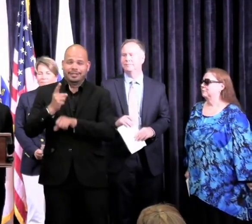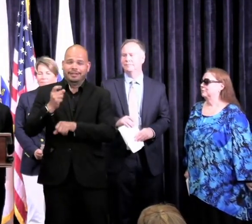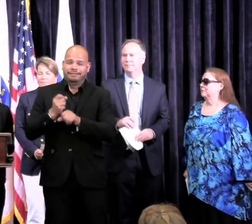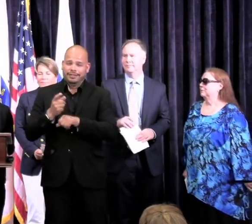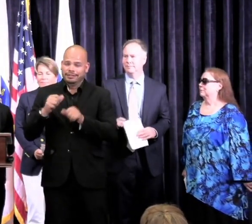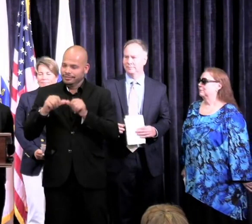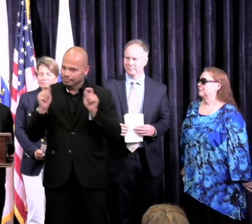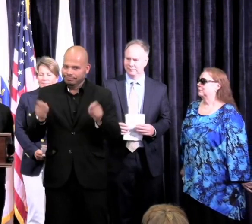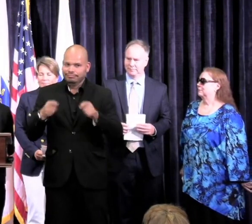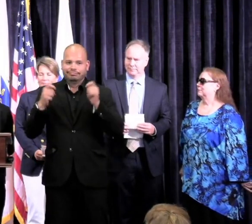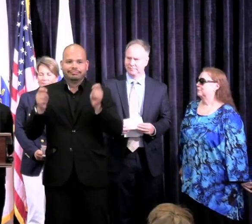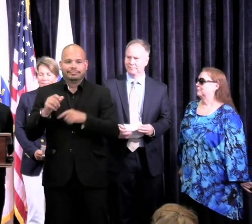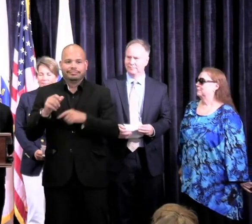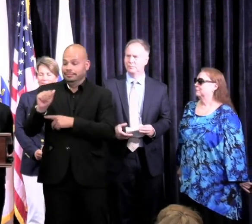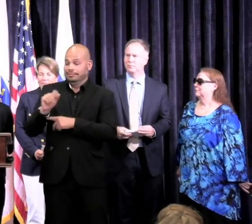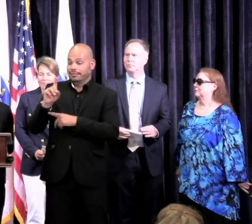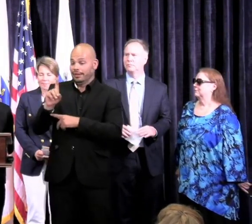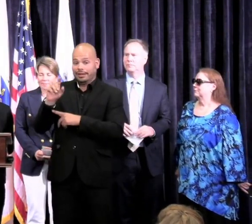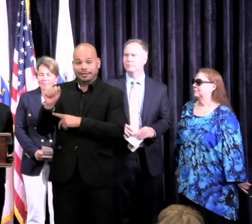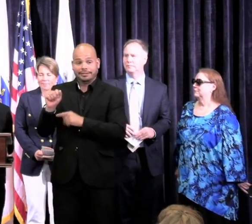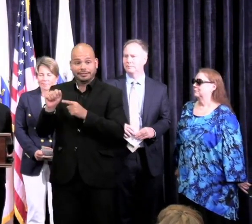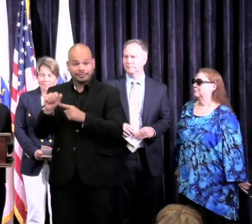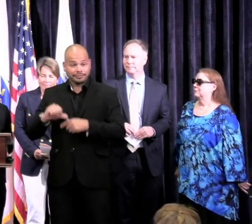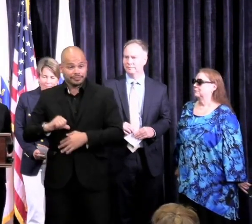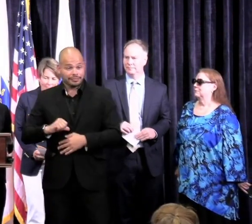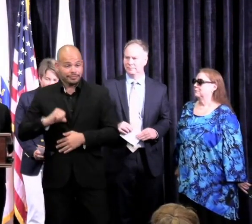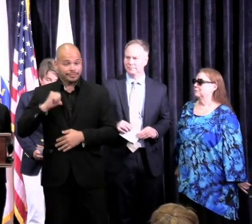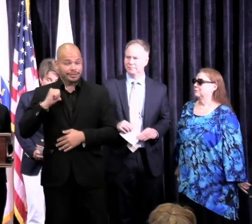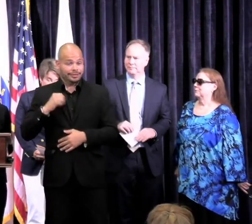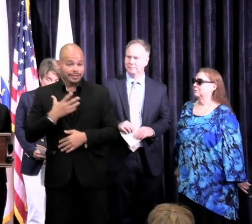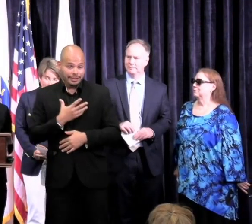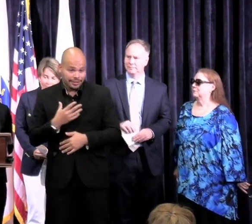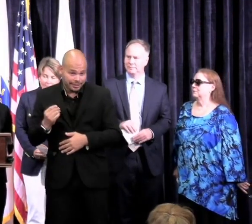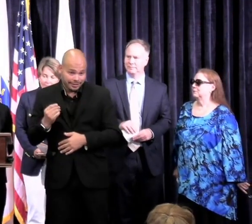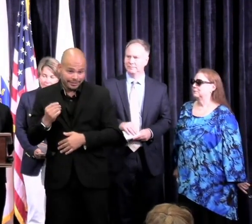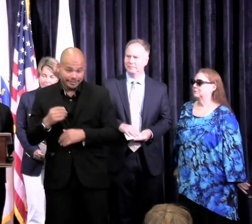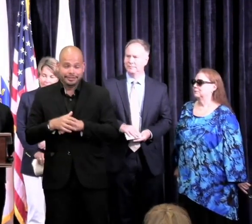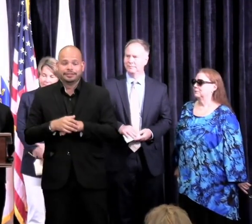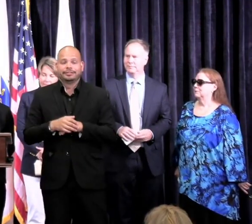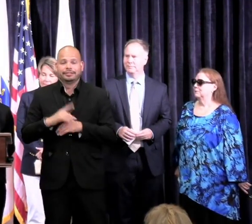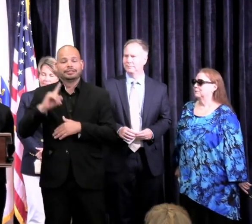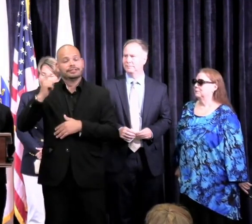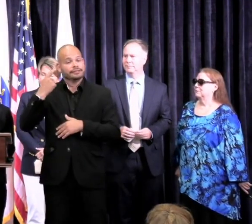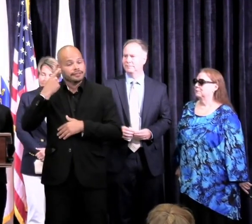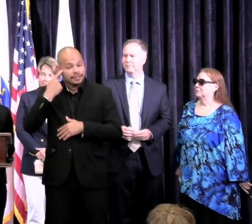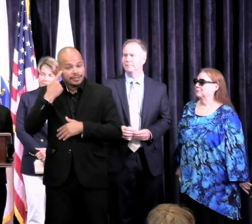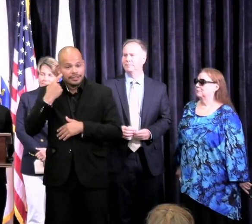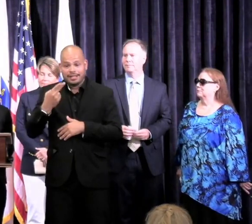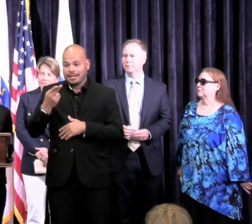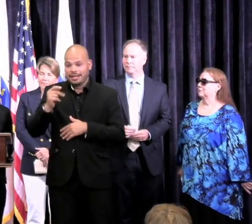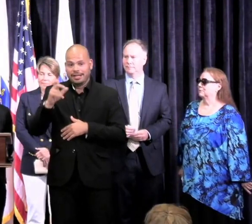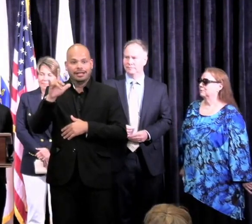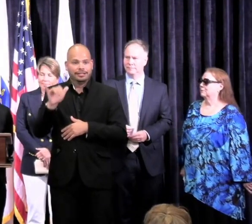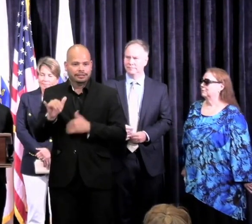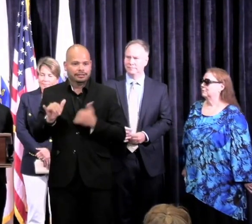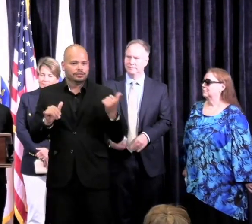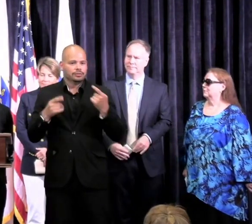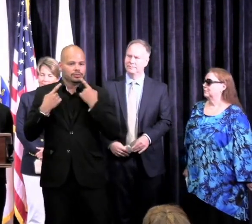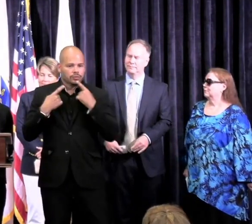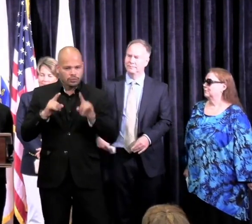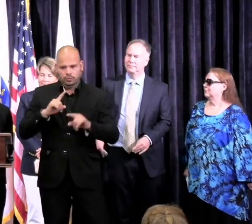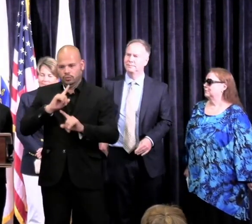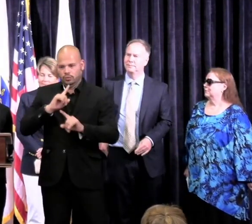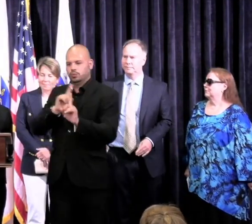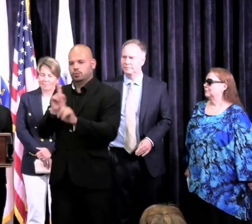month and Governor healy's signing of today's executive order Massachusetts office on disabilities mission is to create a more accessible and